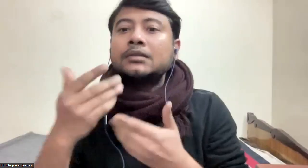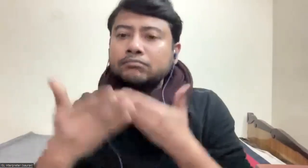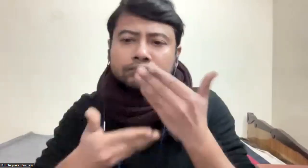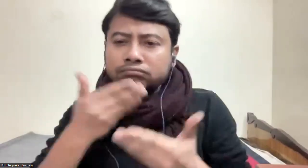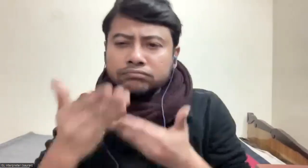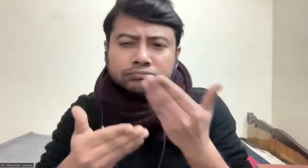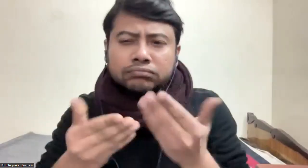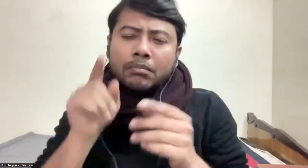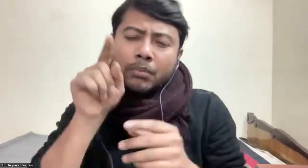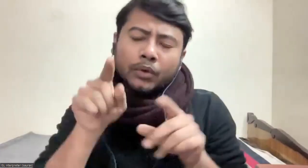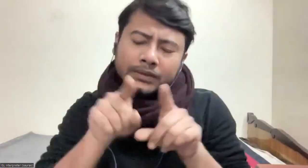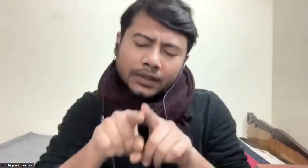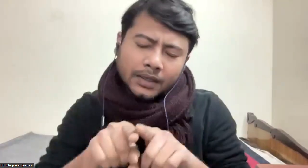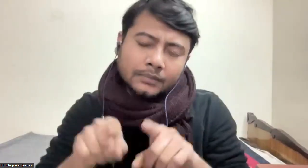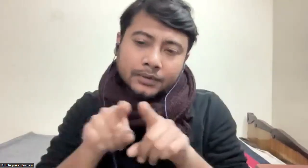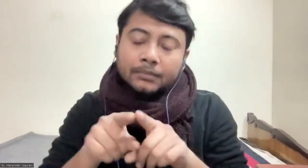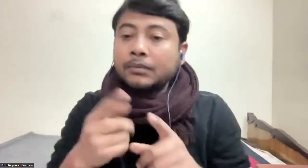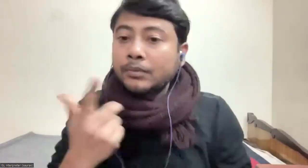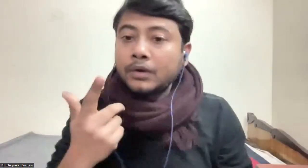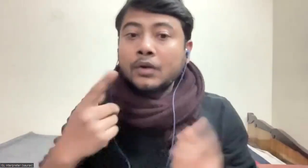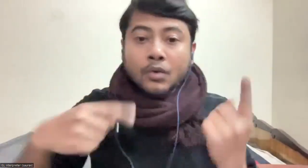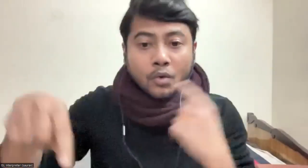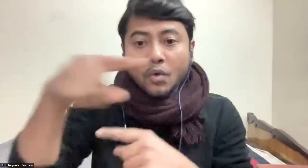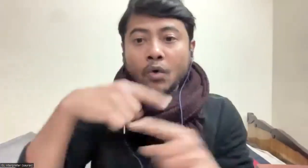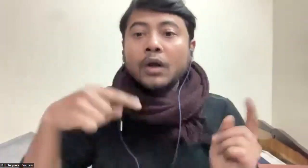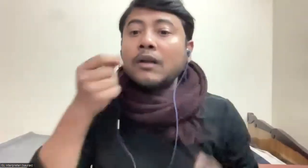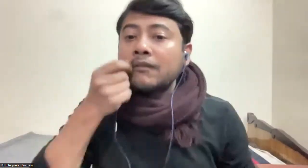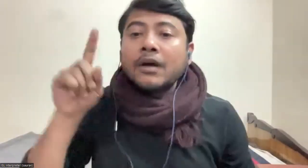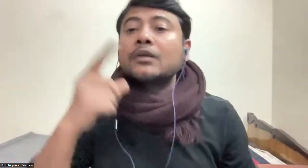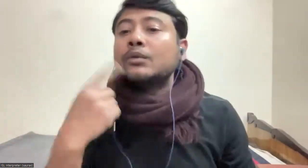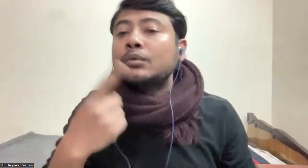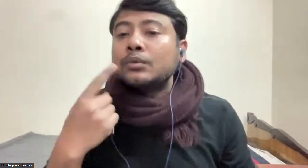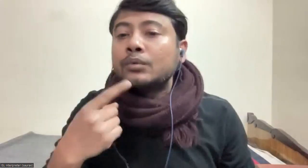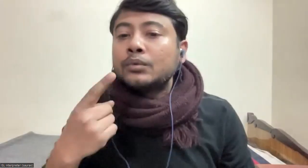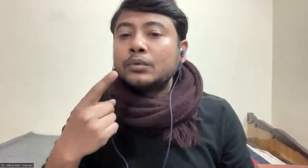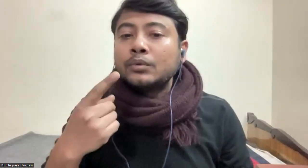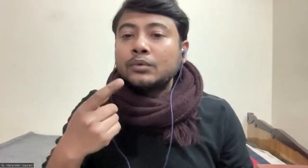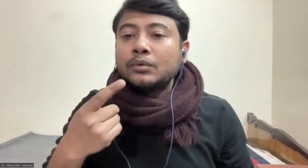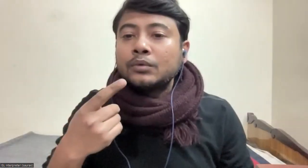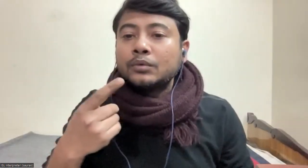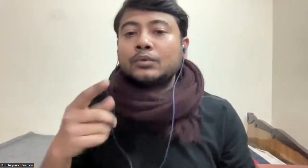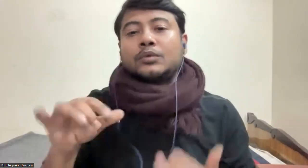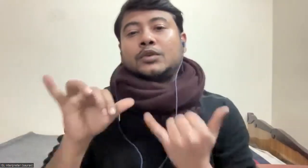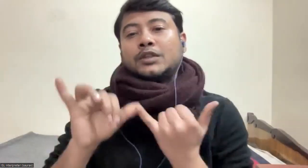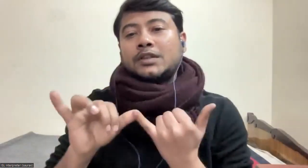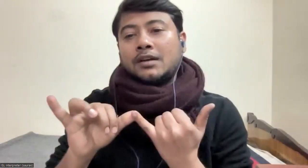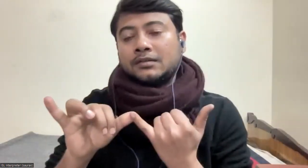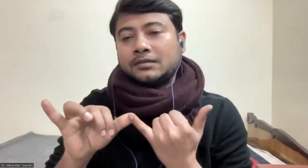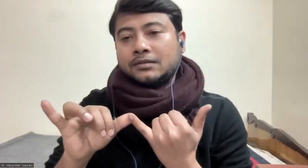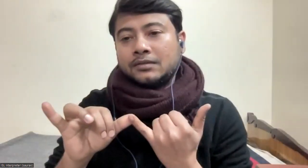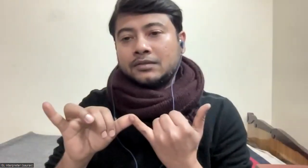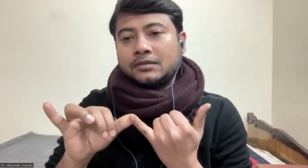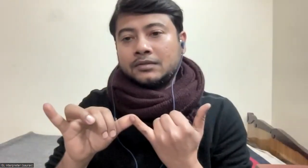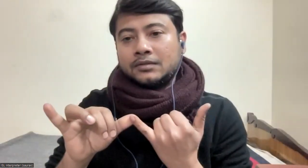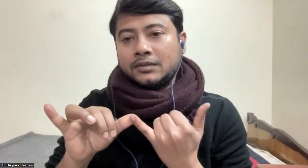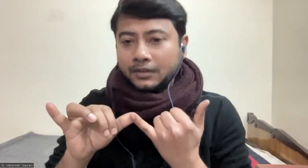we are God's children. We are actually, our purpose is to serve the Supreme Lord, like how we are